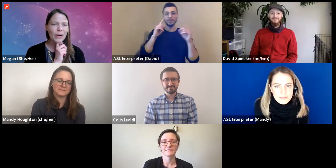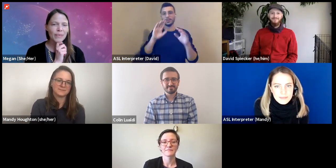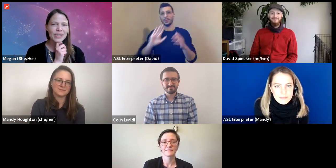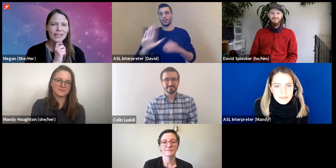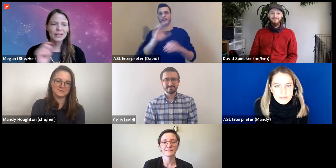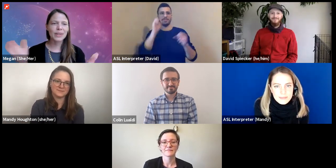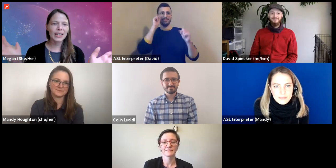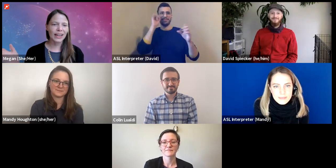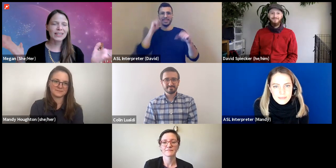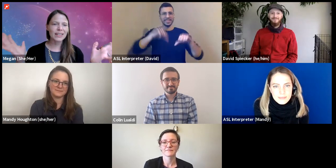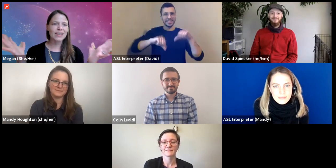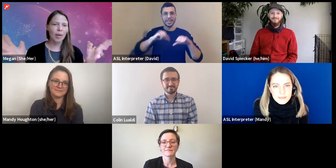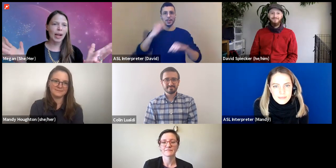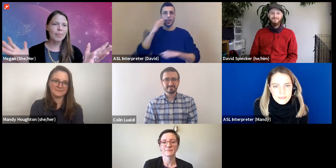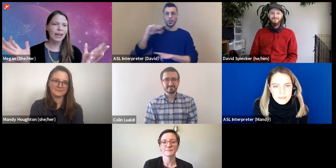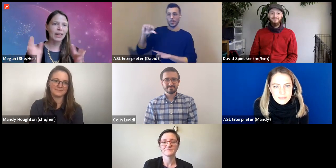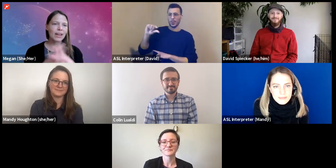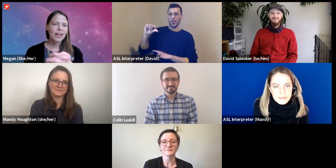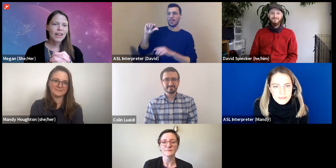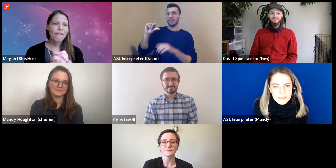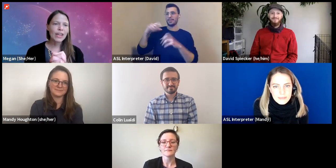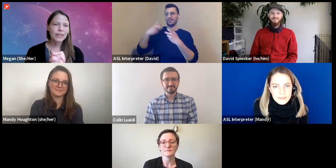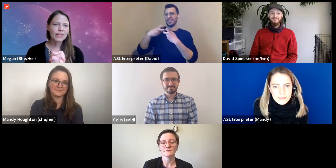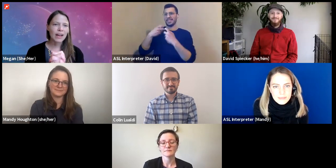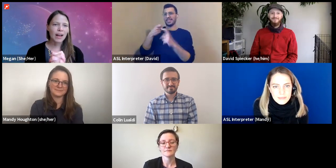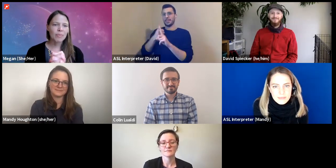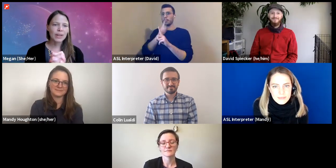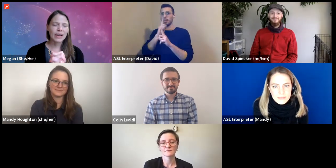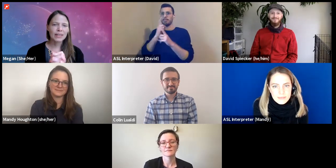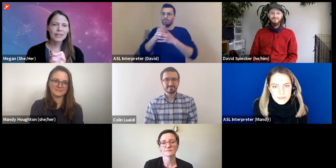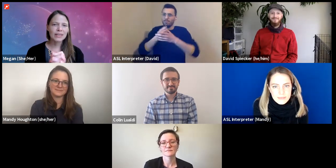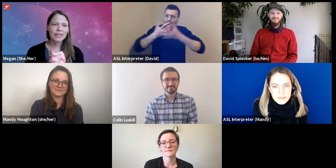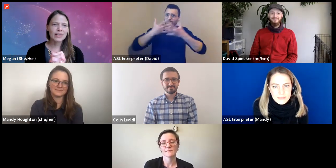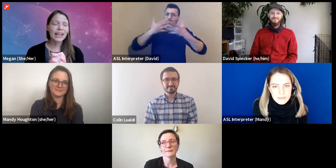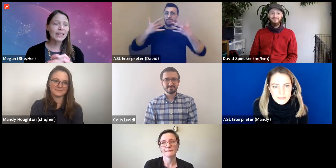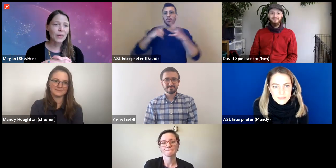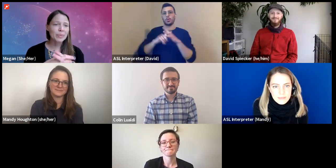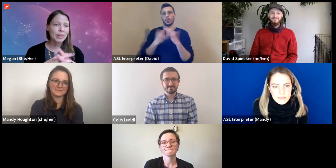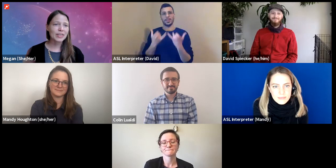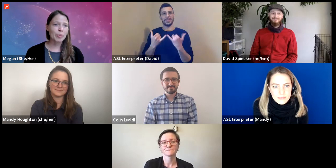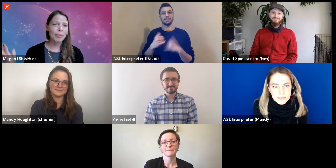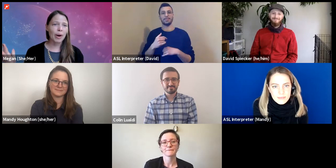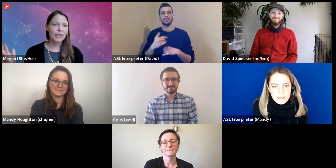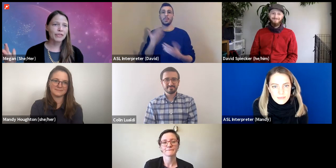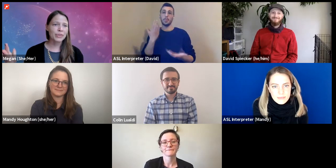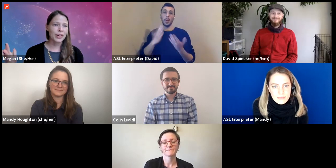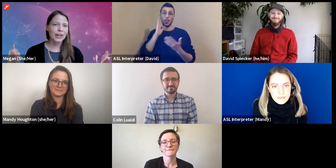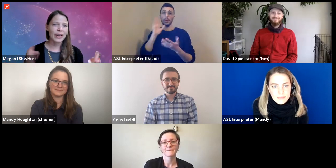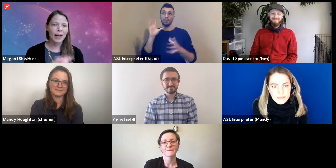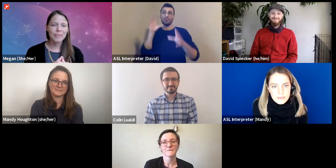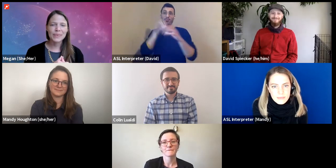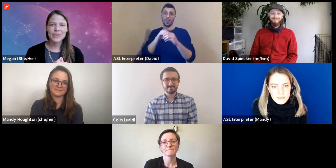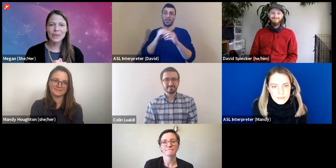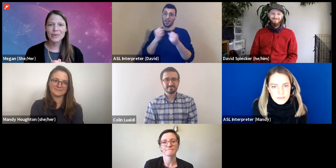that quantum physics is really like such an up and coming field, and is likely going to be such a big part of our